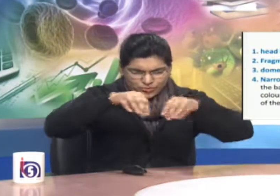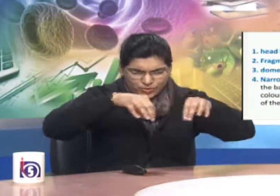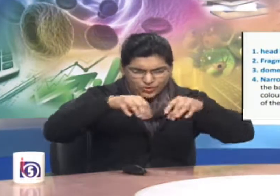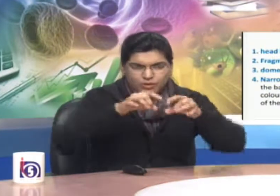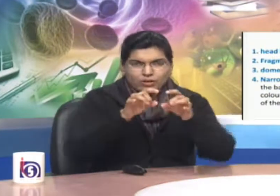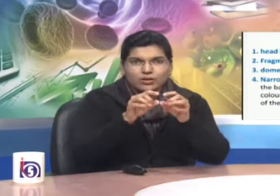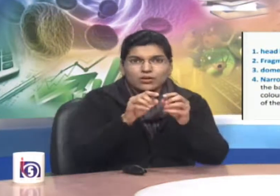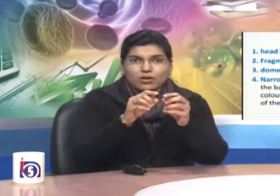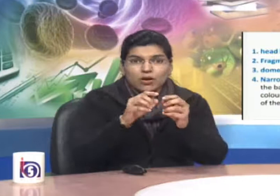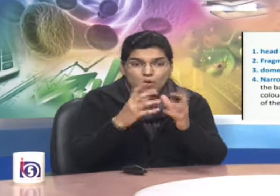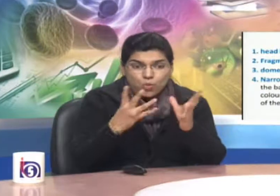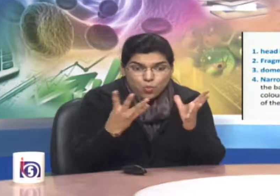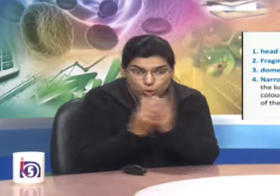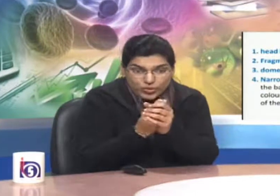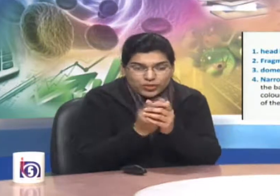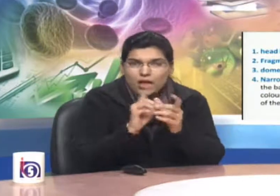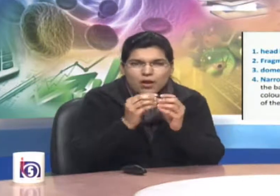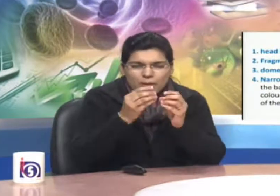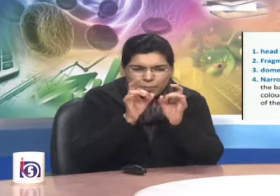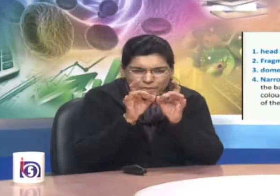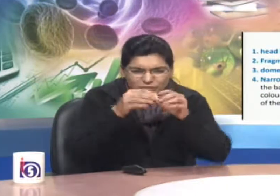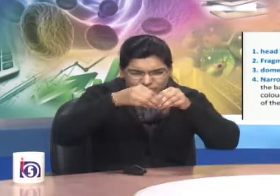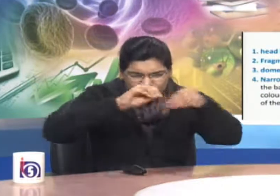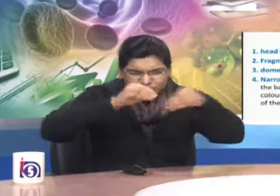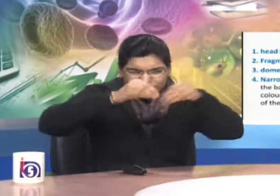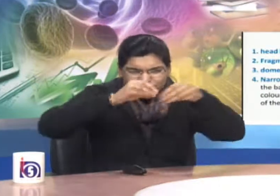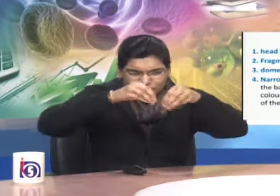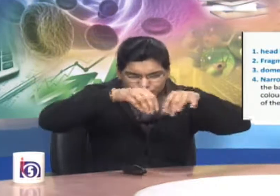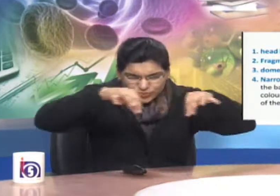is fragments, that means pieces.